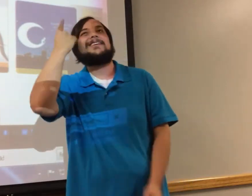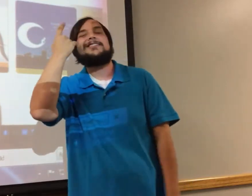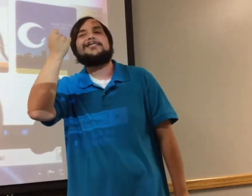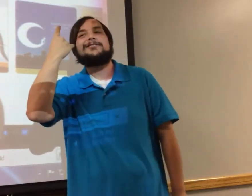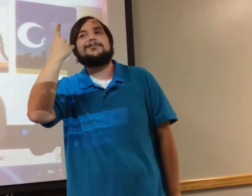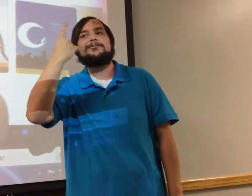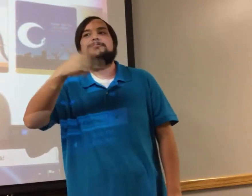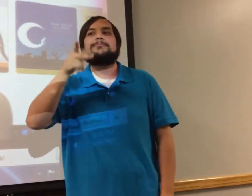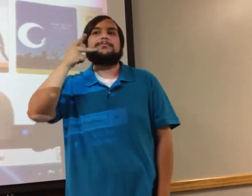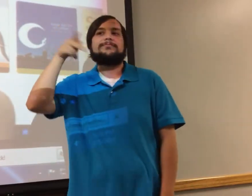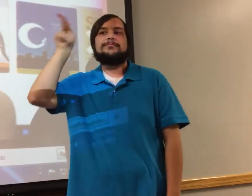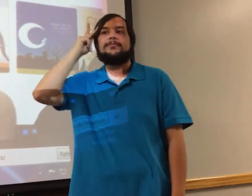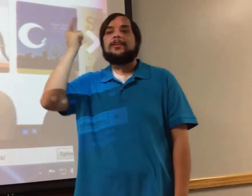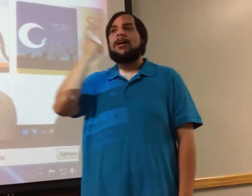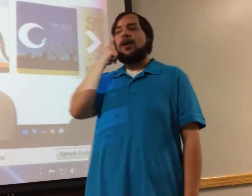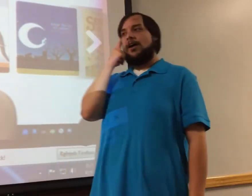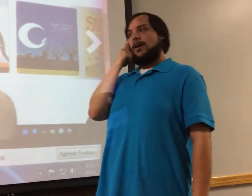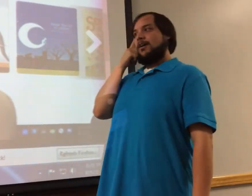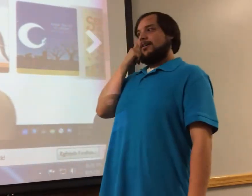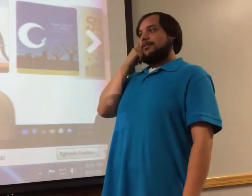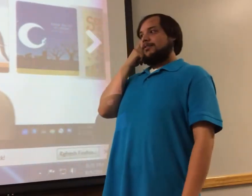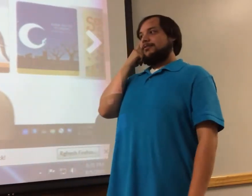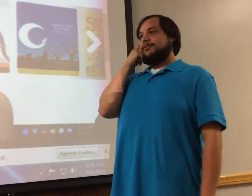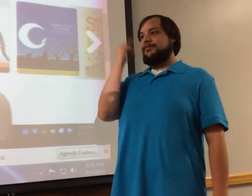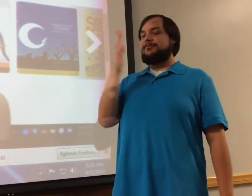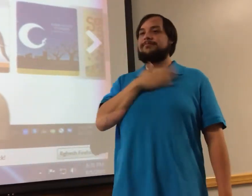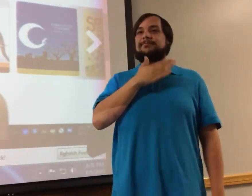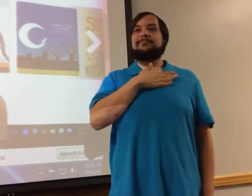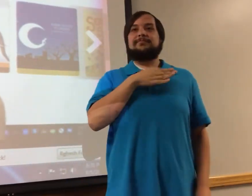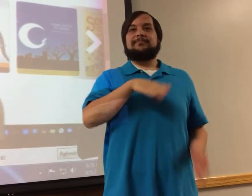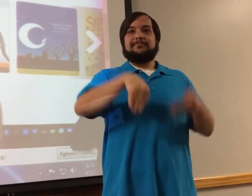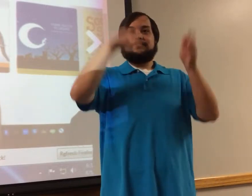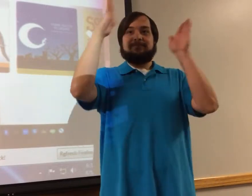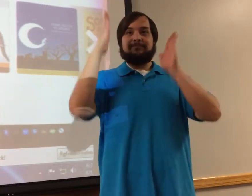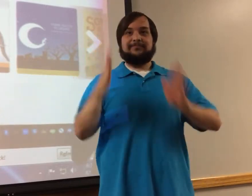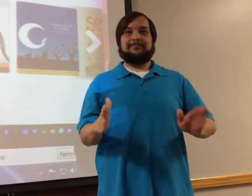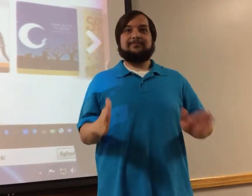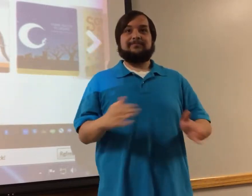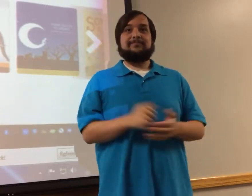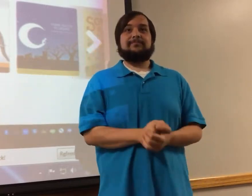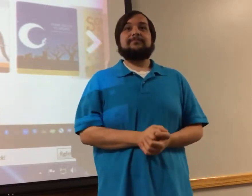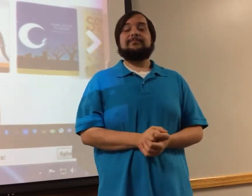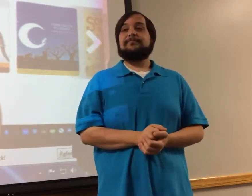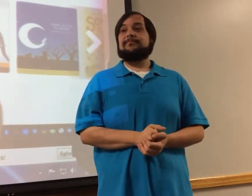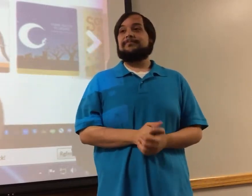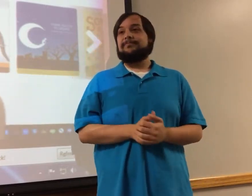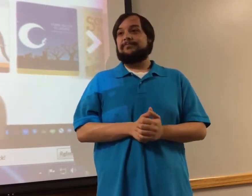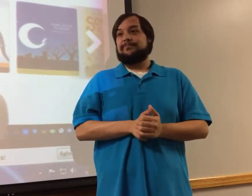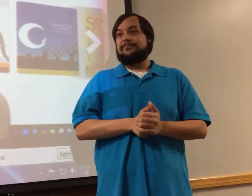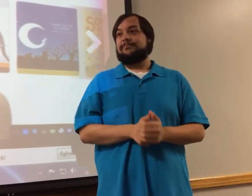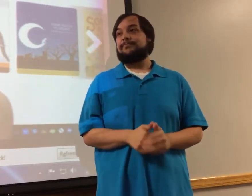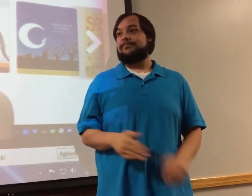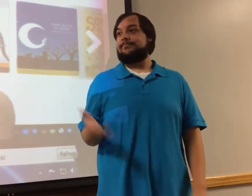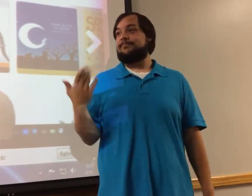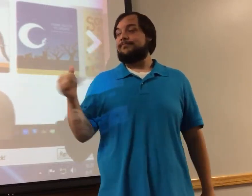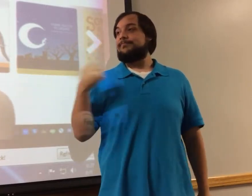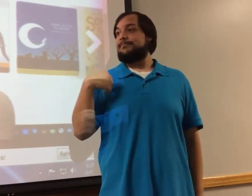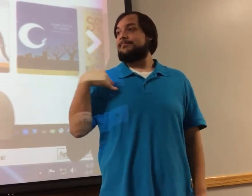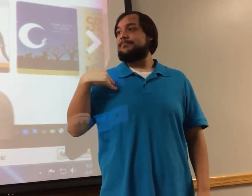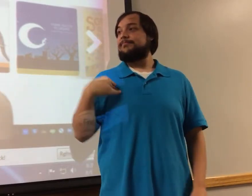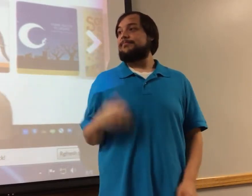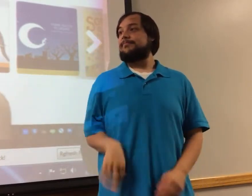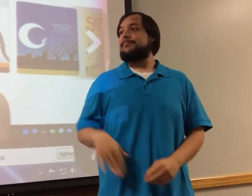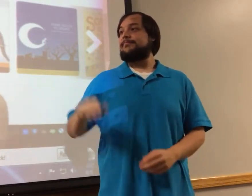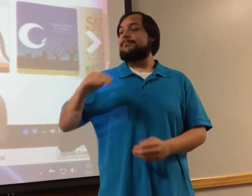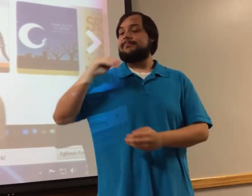part, because their thought is, my child isn't using, they're not using the phone, or, hey, my child has